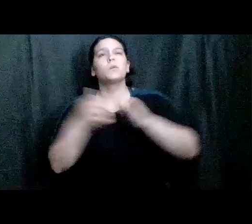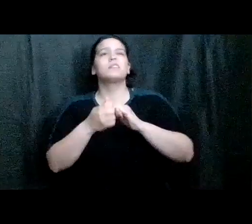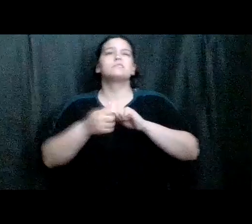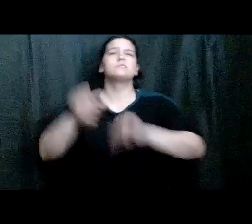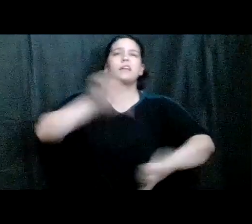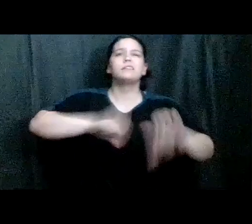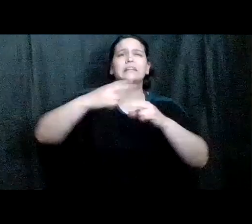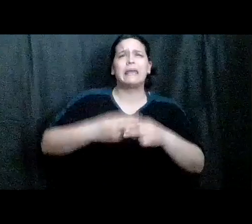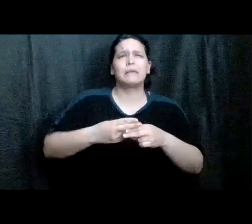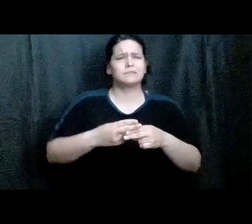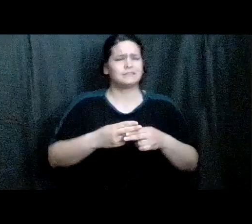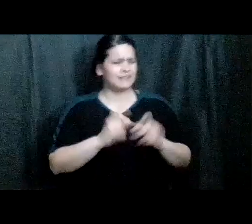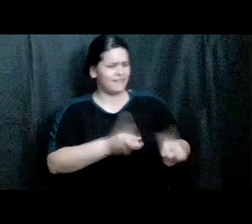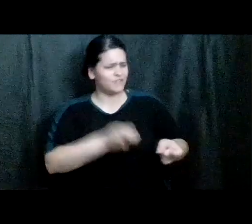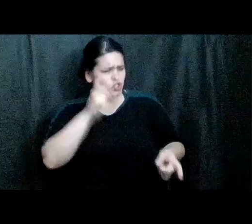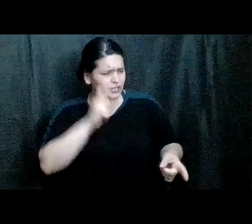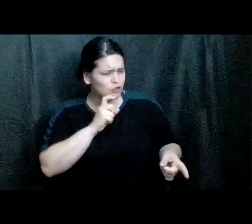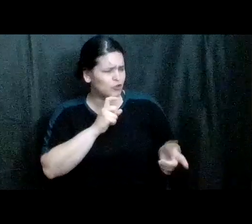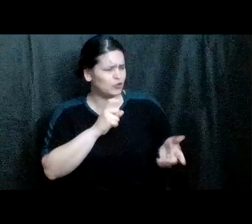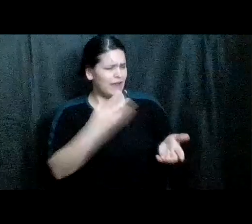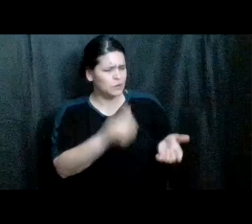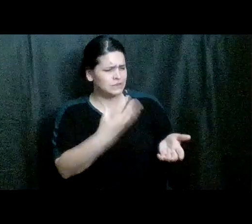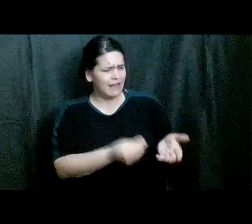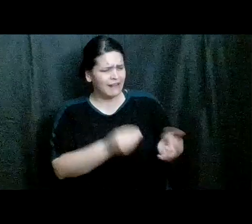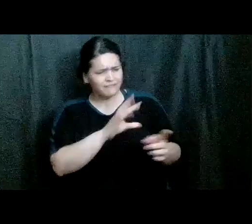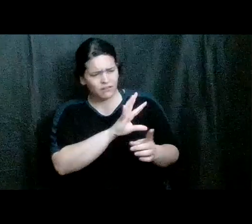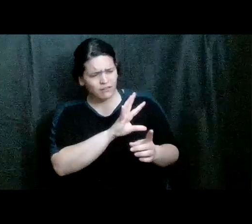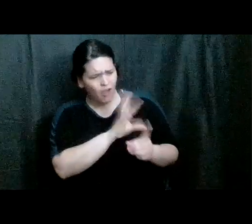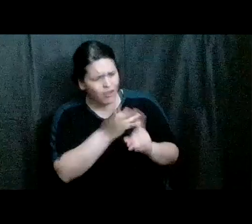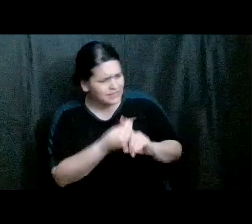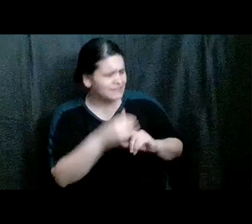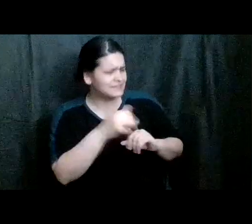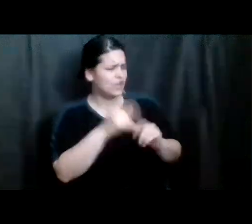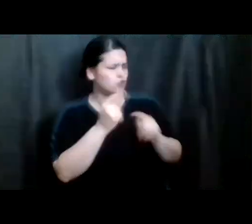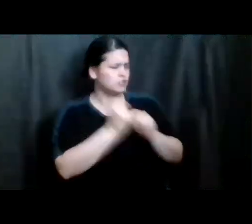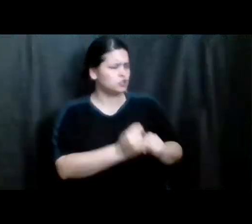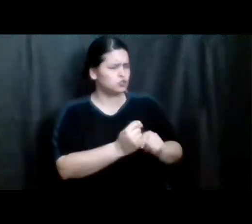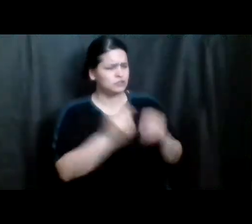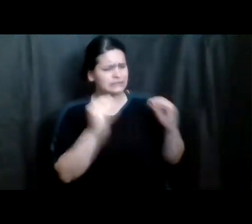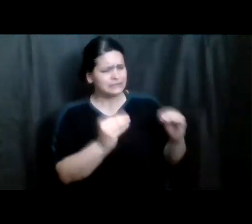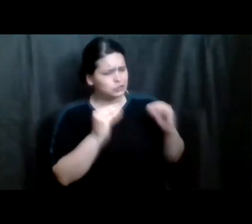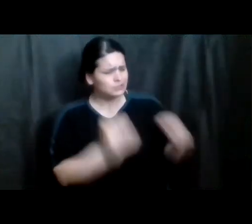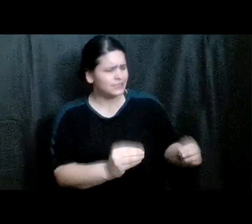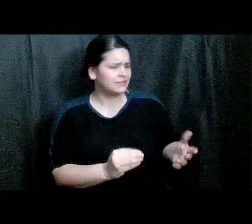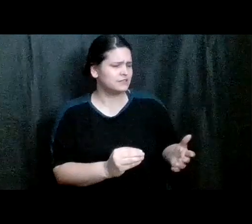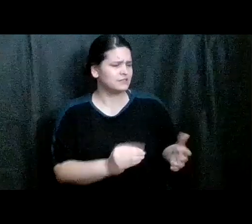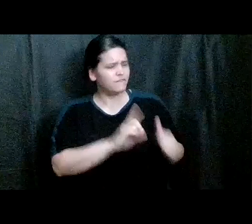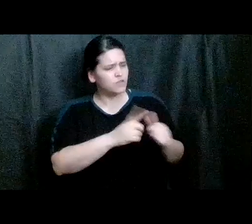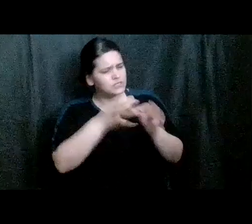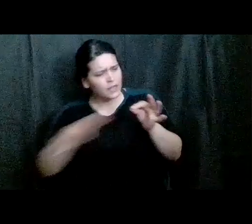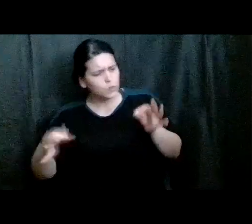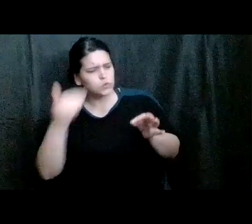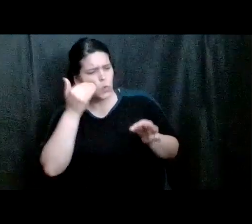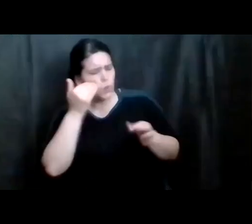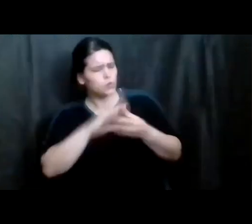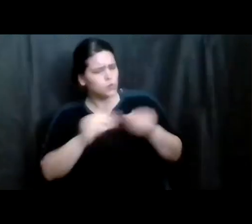of context of traditional teachings. Those first languages know their names and stories. It is a blessing to speak to